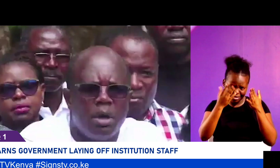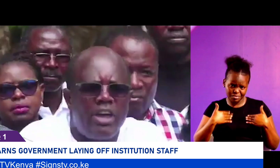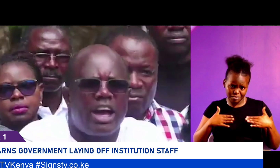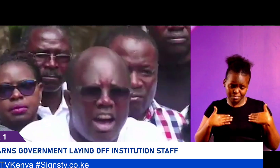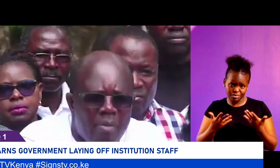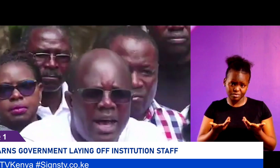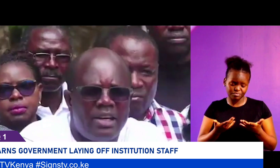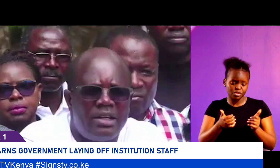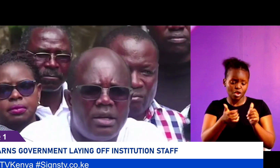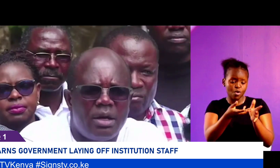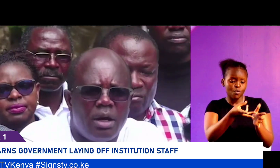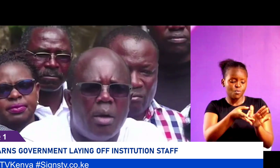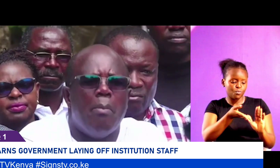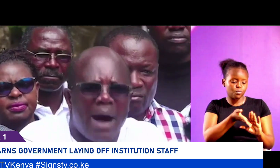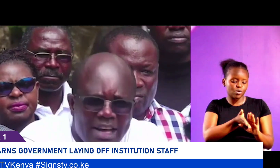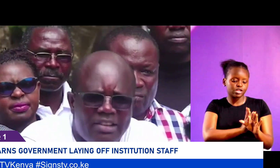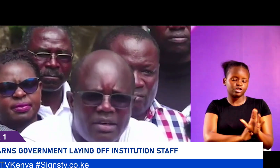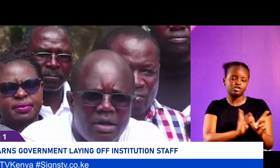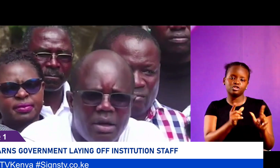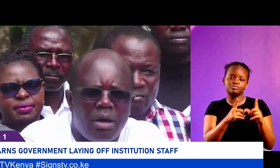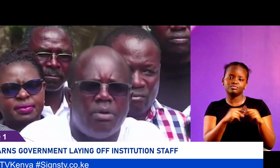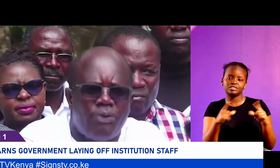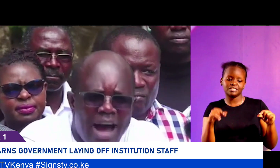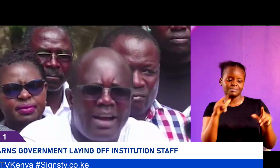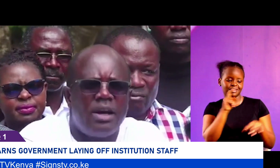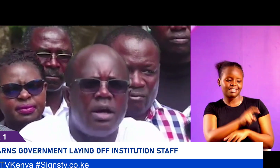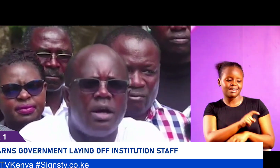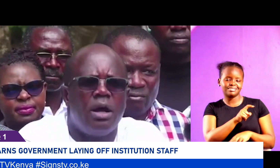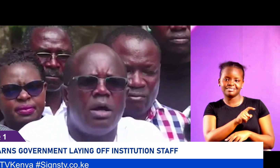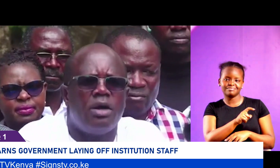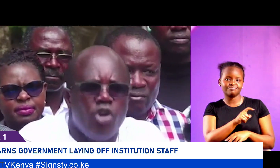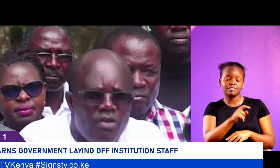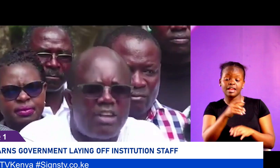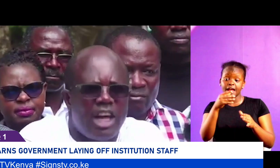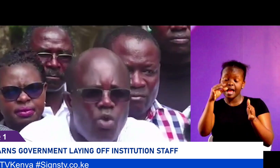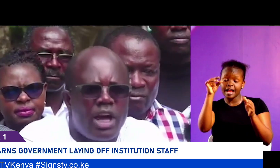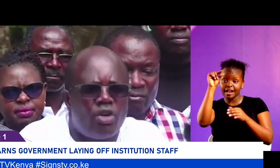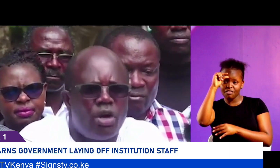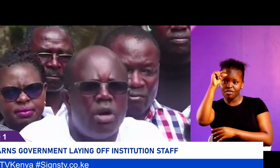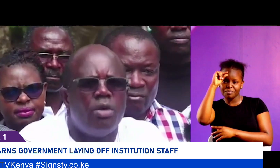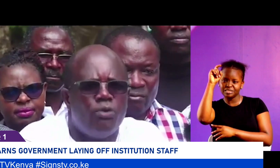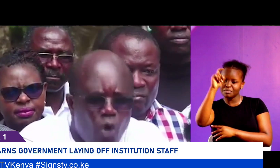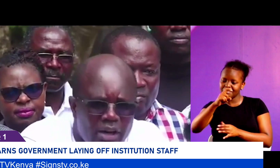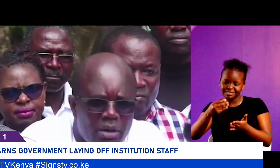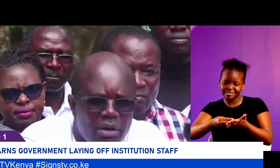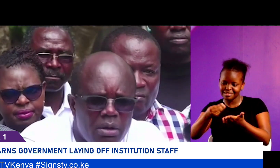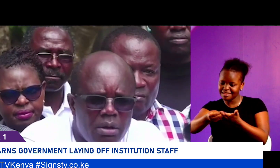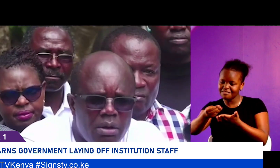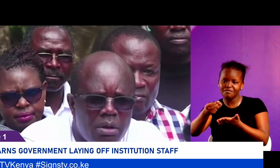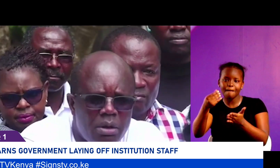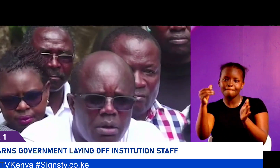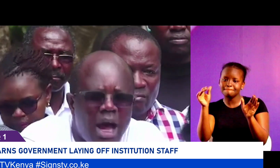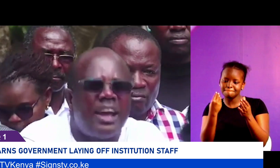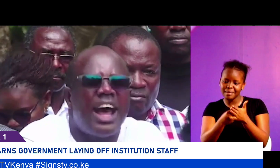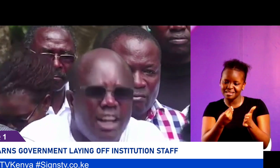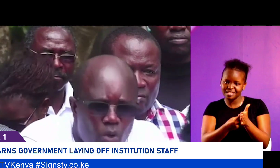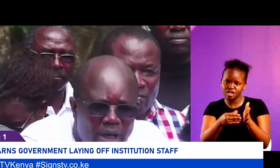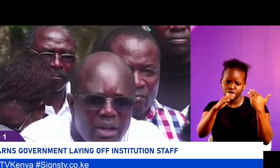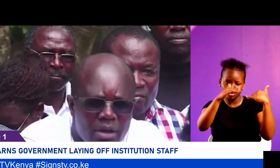The government must fund university education fully and adequately.